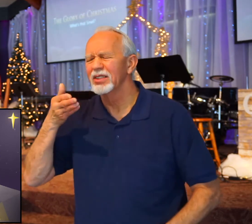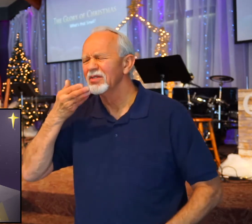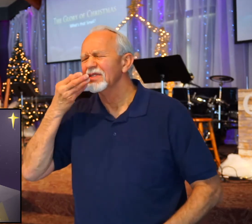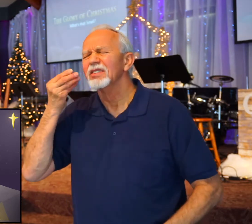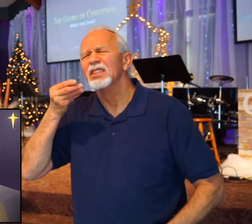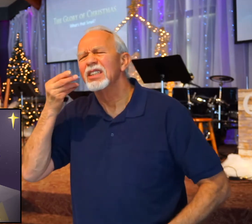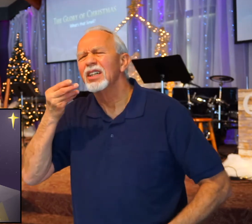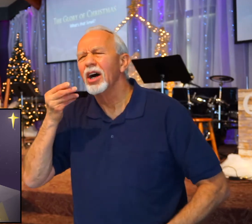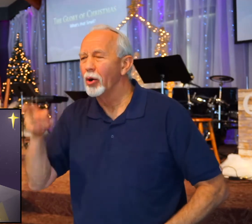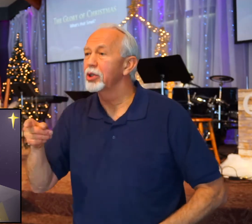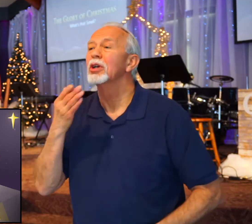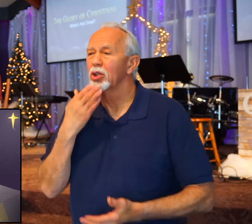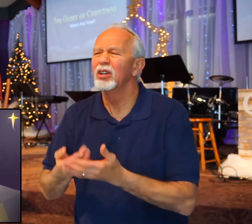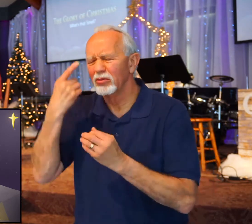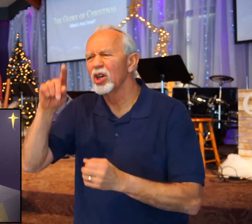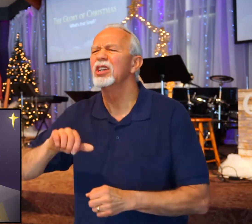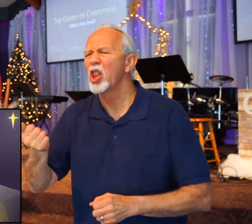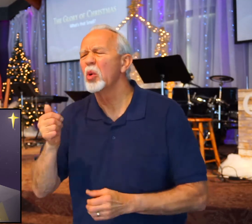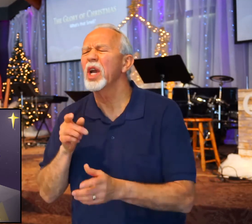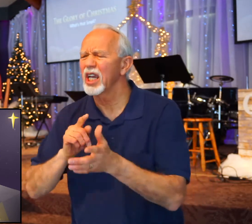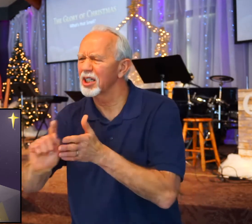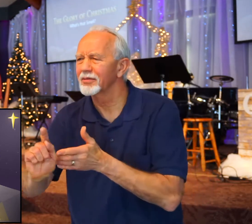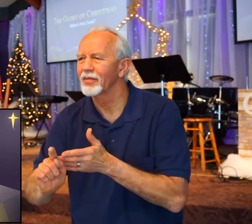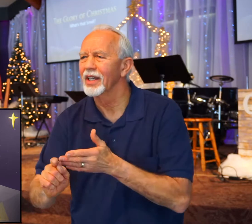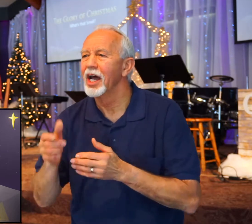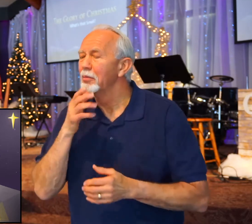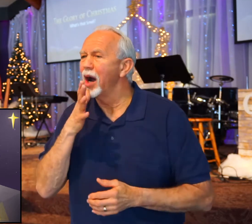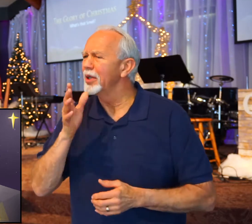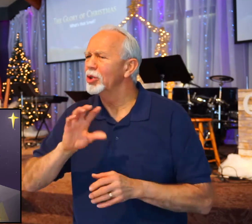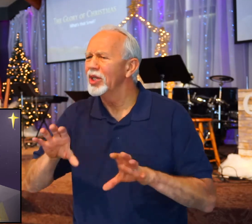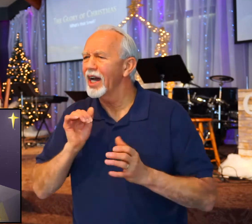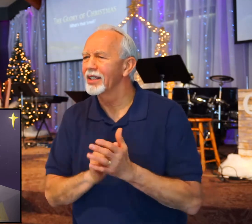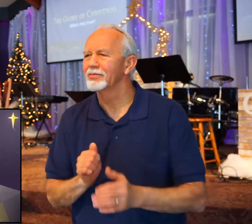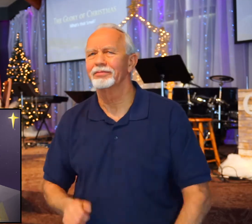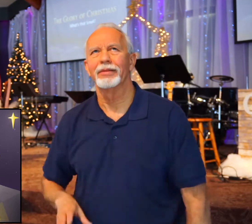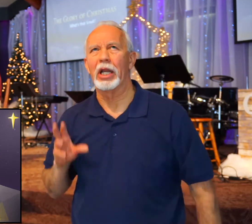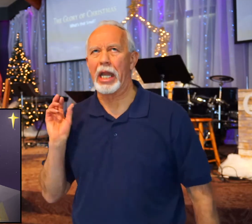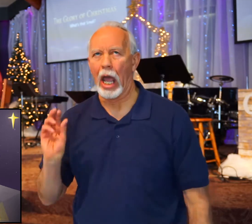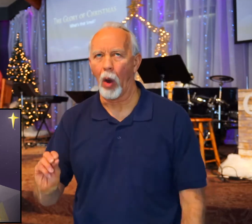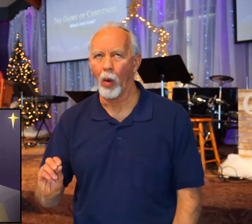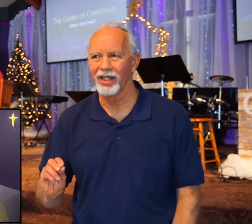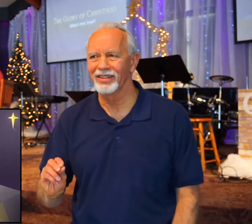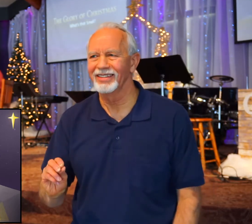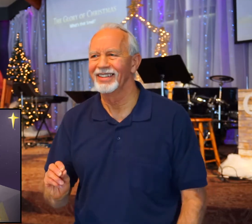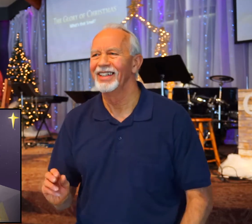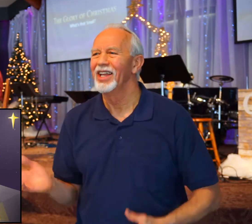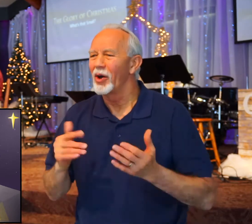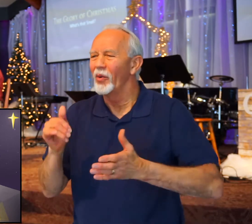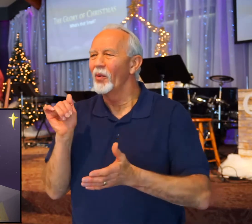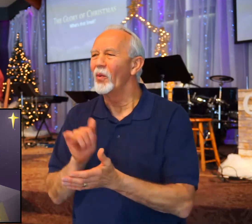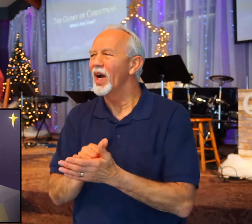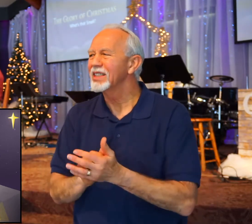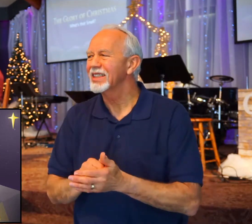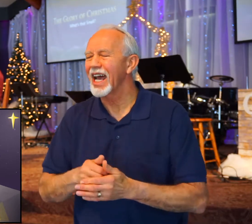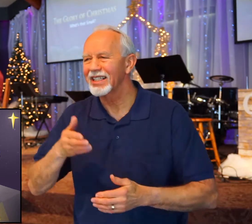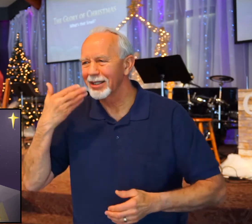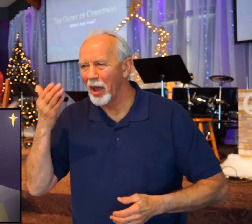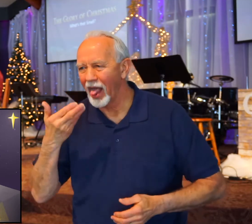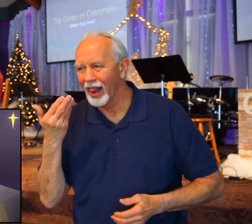and says, oh, you're good for another week. Does a mama ever do that? No. What's that smell?